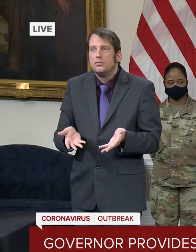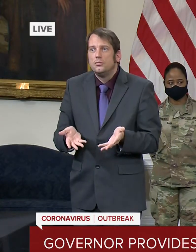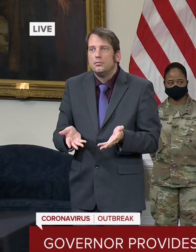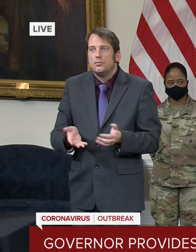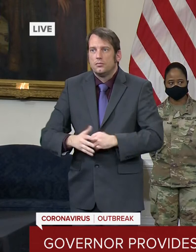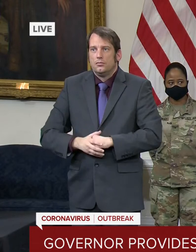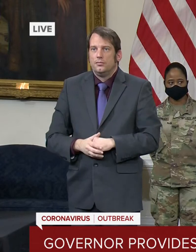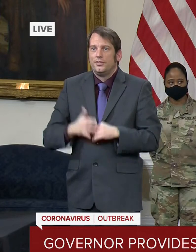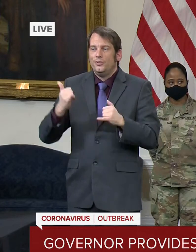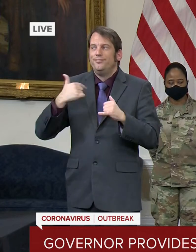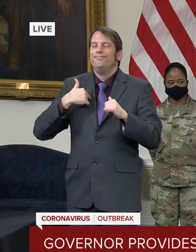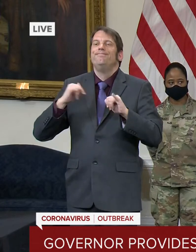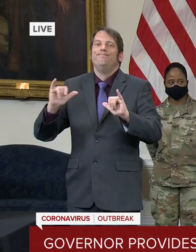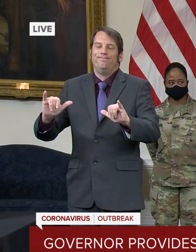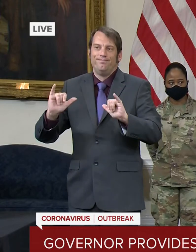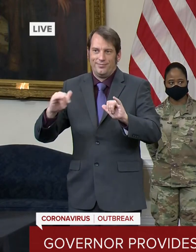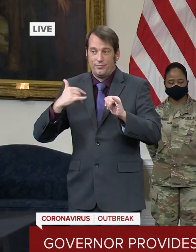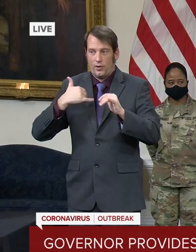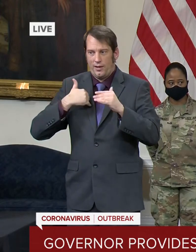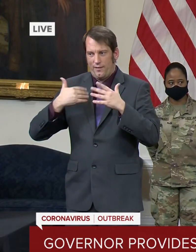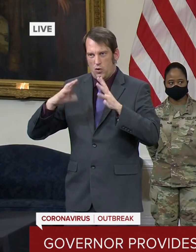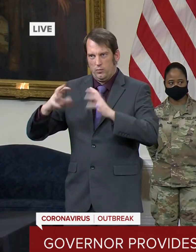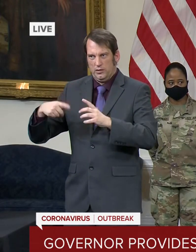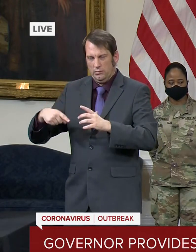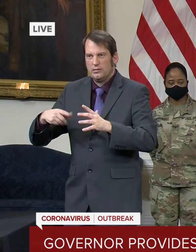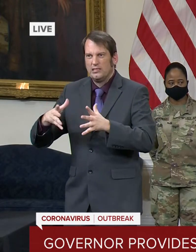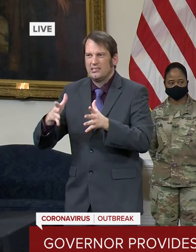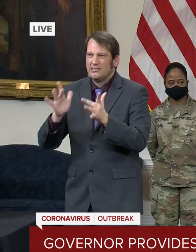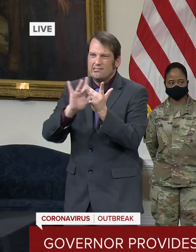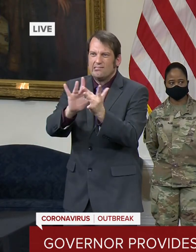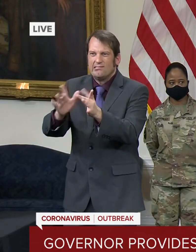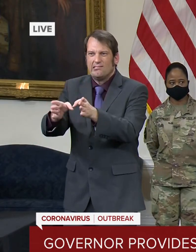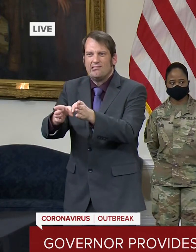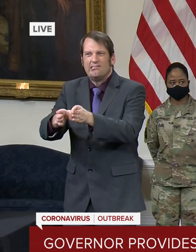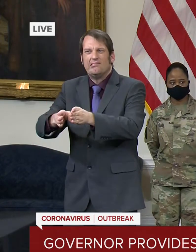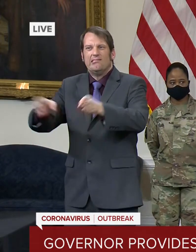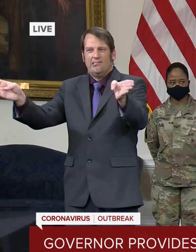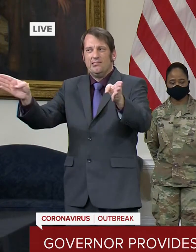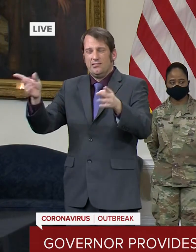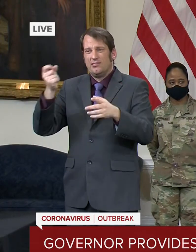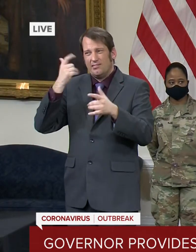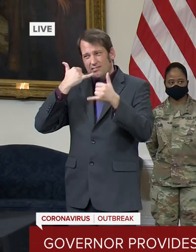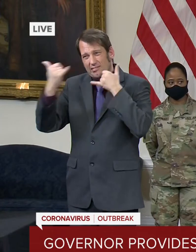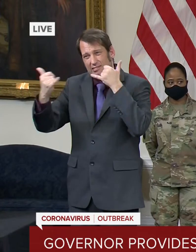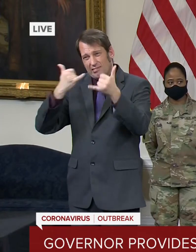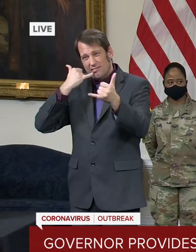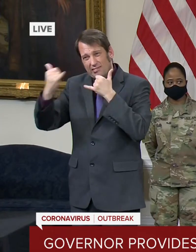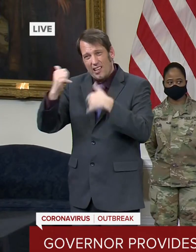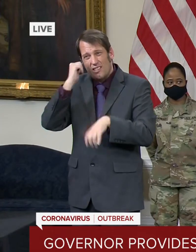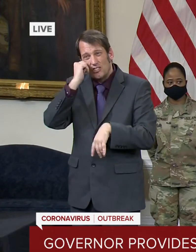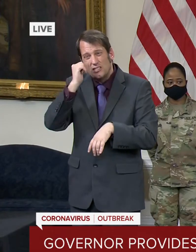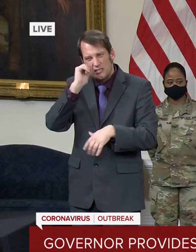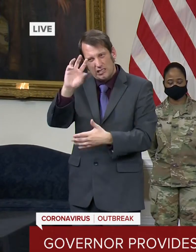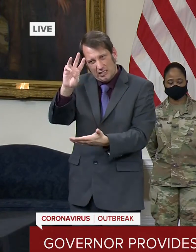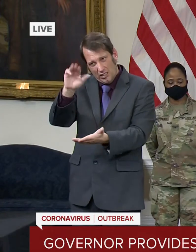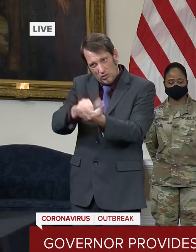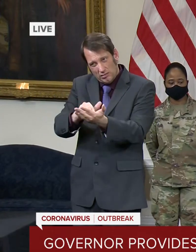a broader group for them, and we've made 6,000 calls in the day to proactively try to convince people.